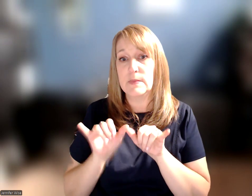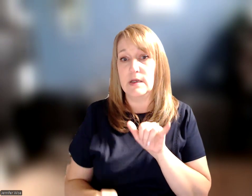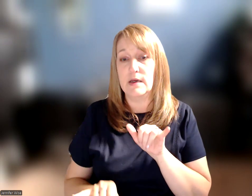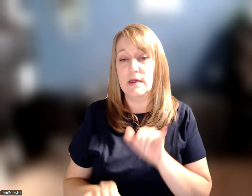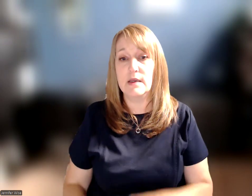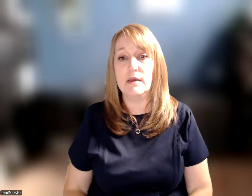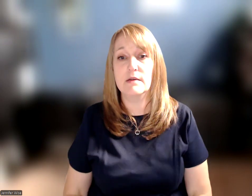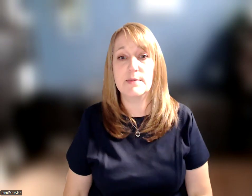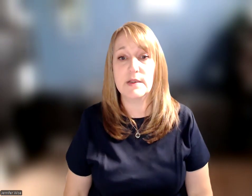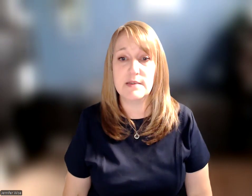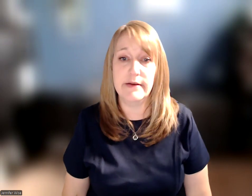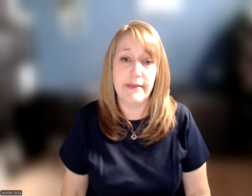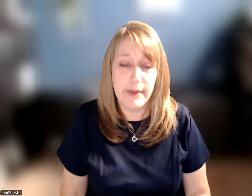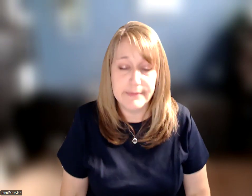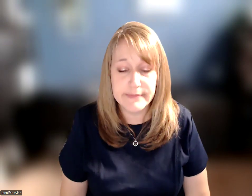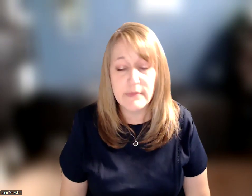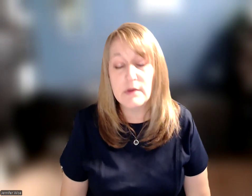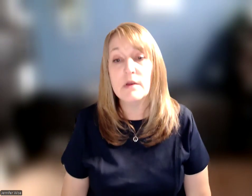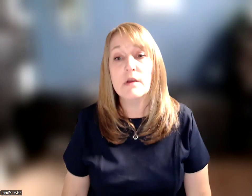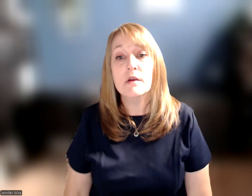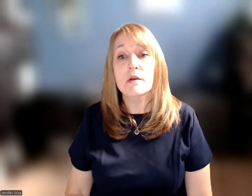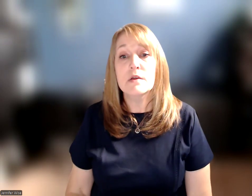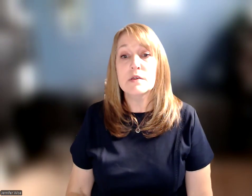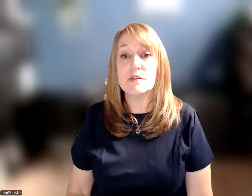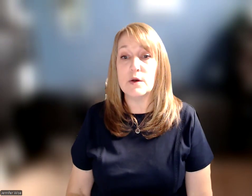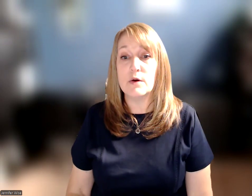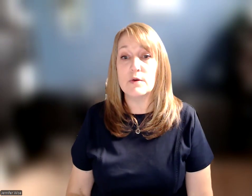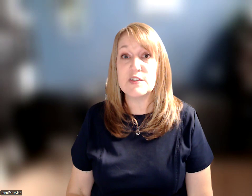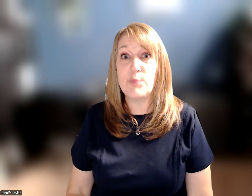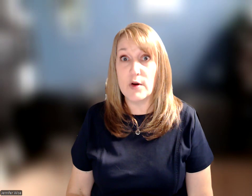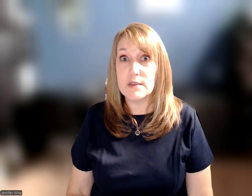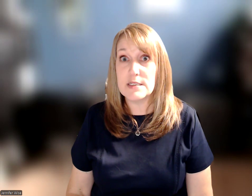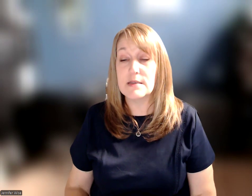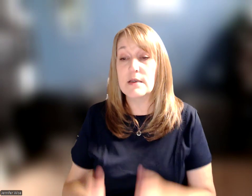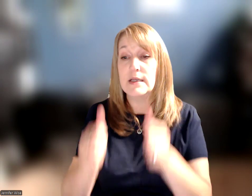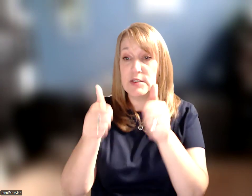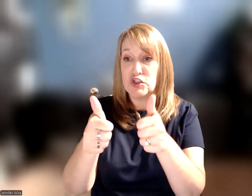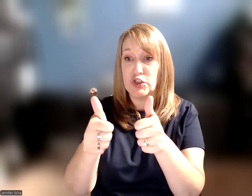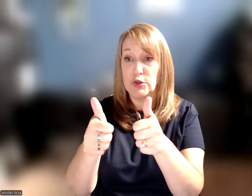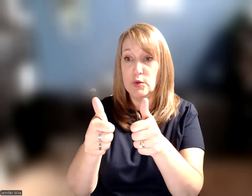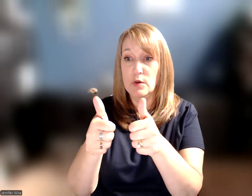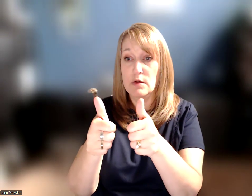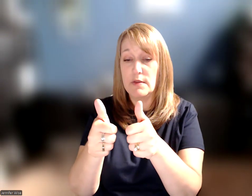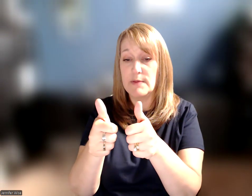but I typically sign it that way. So sports is two thumbs